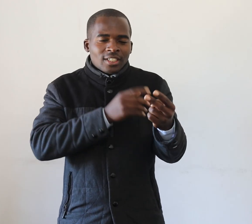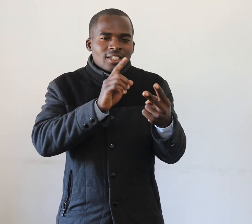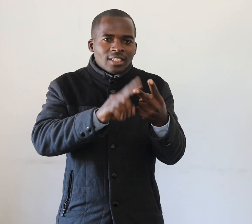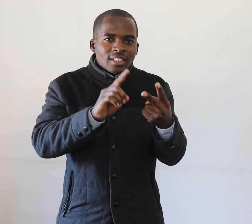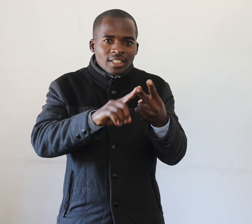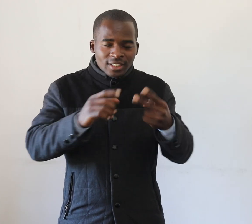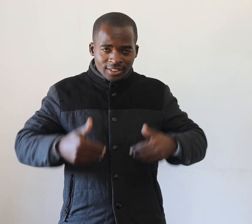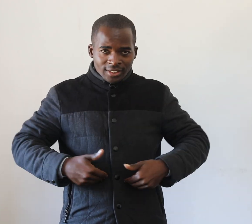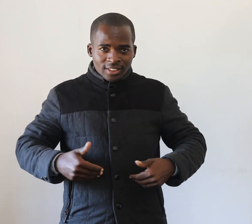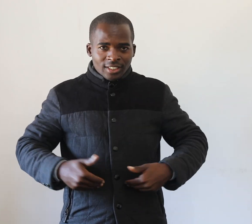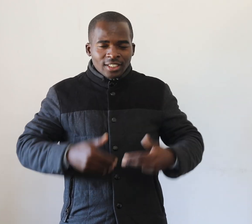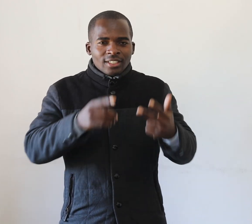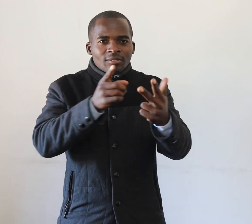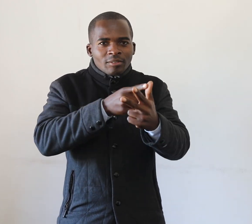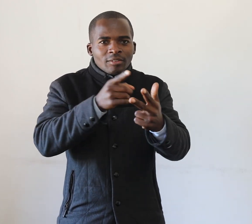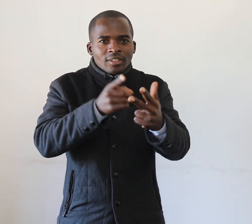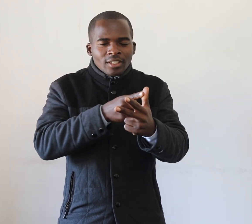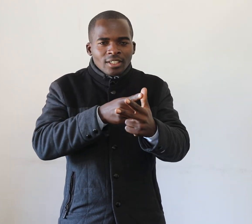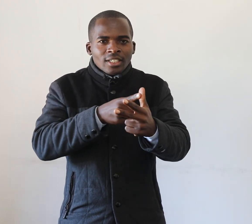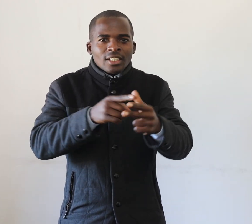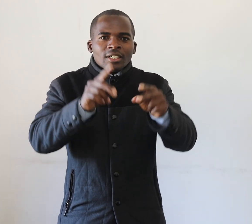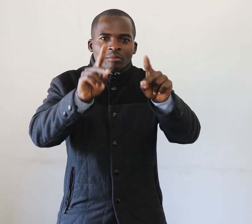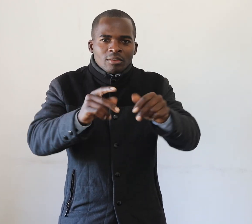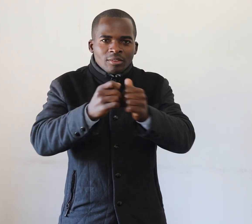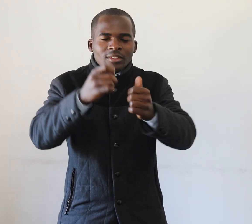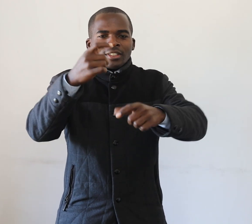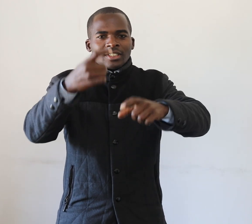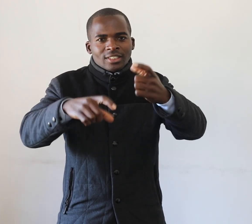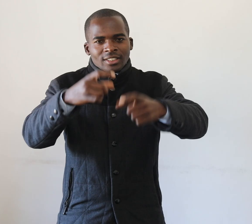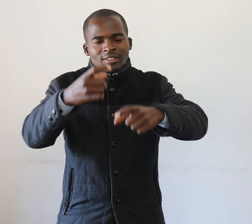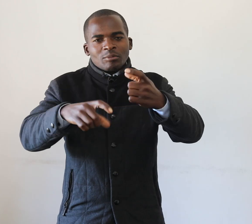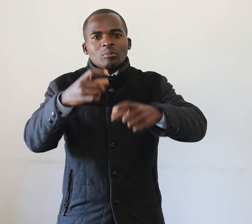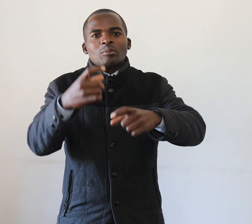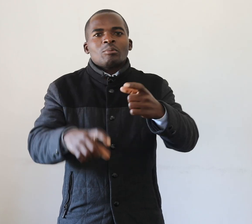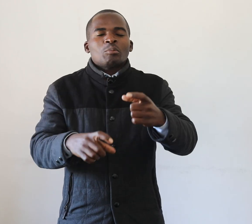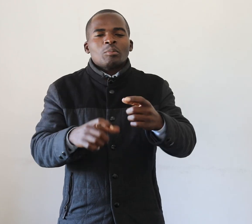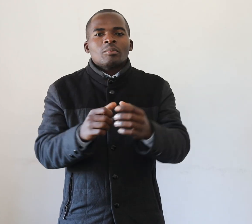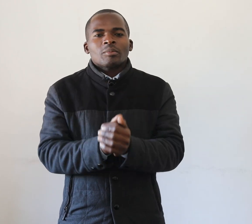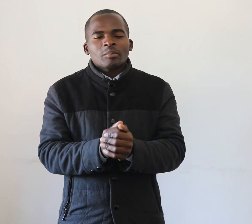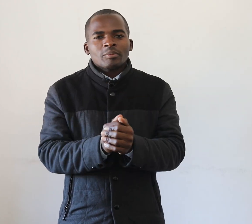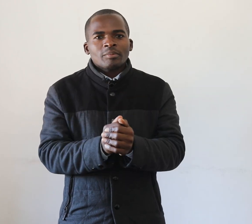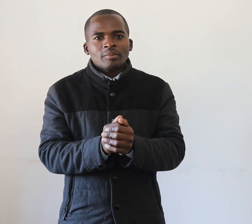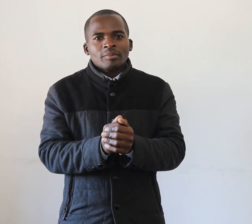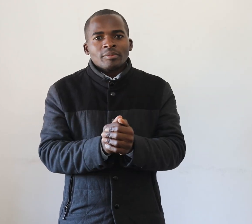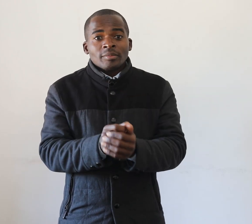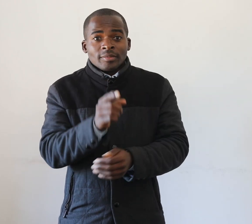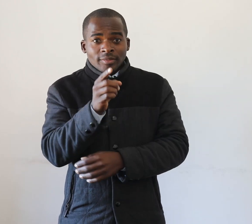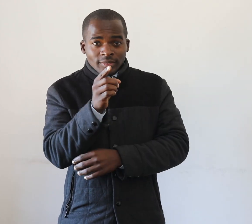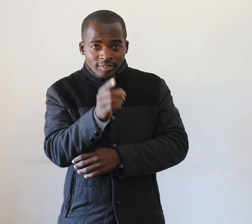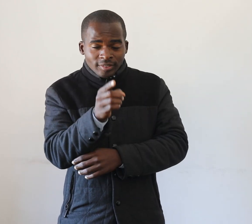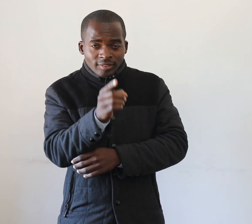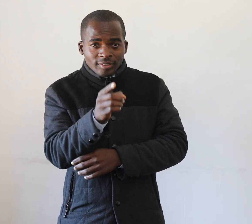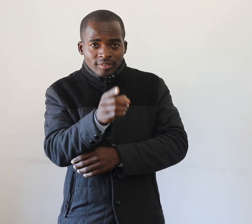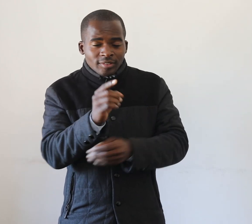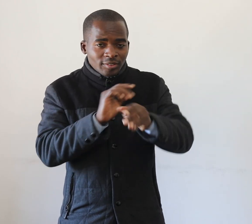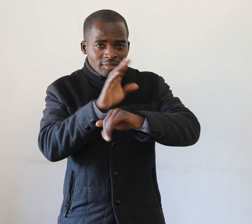seats, and seats for persons with disabilities. The words subject to Section